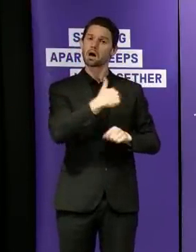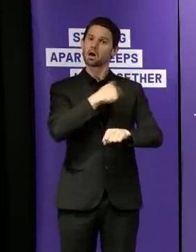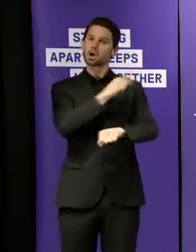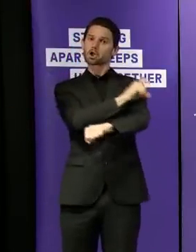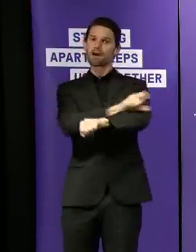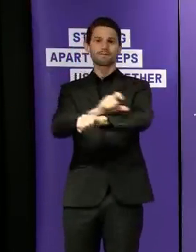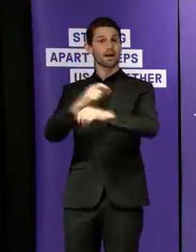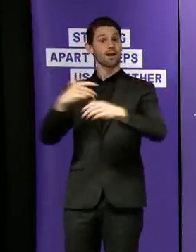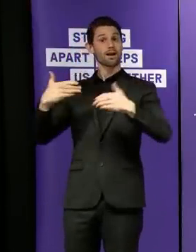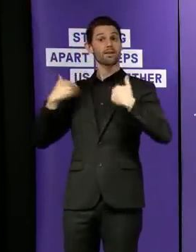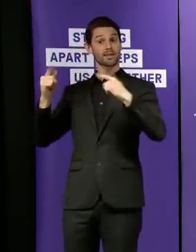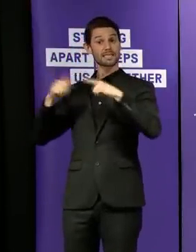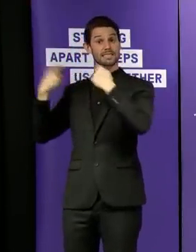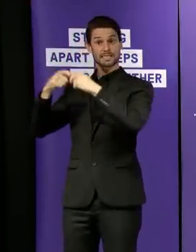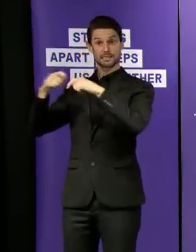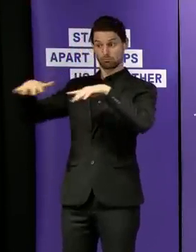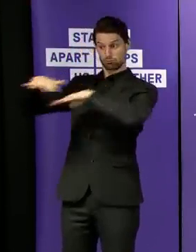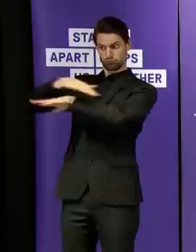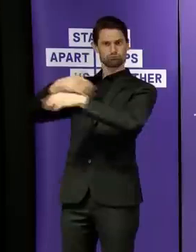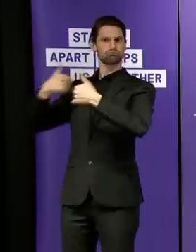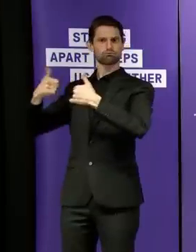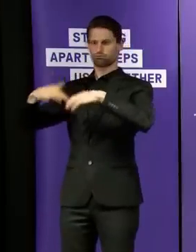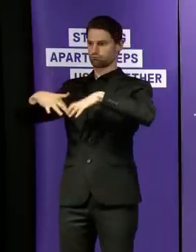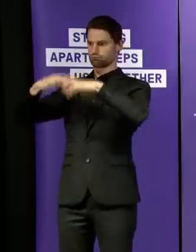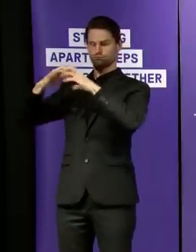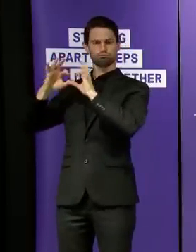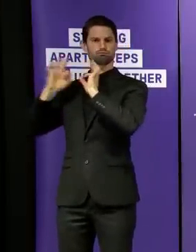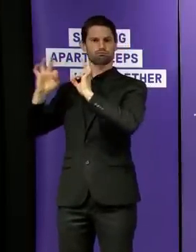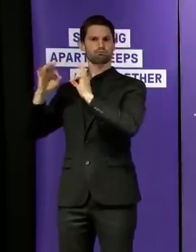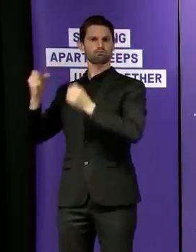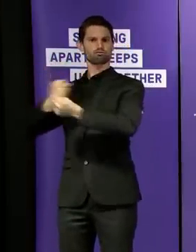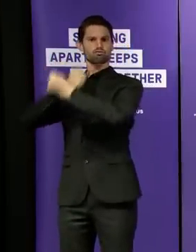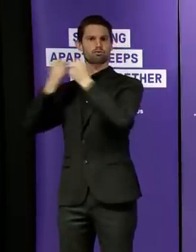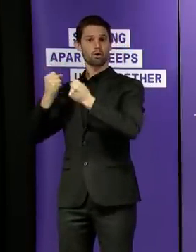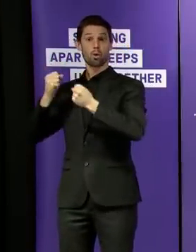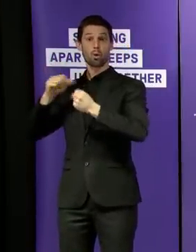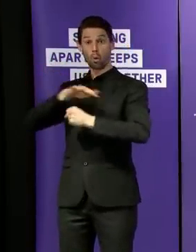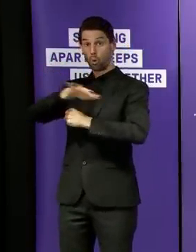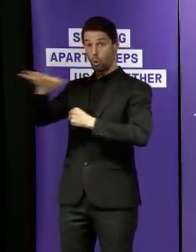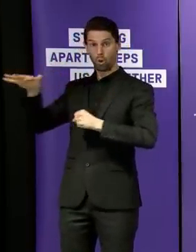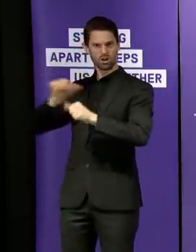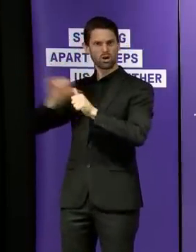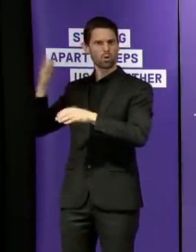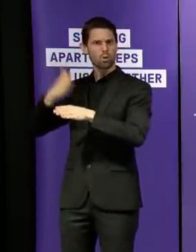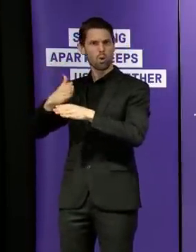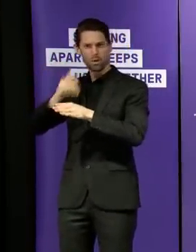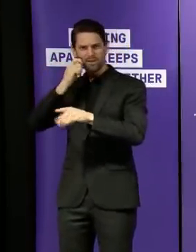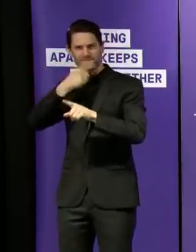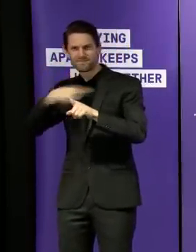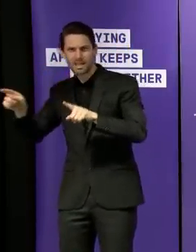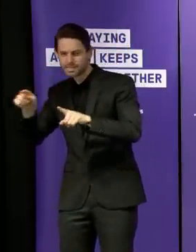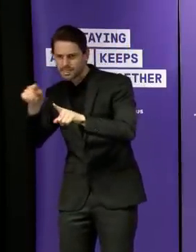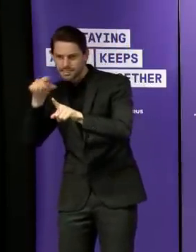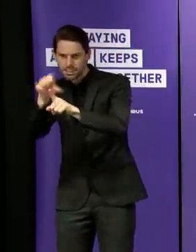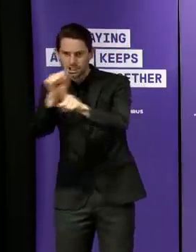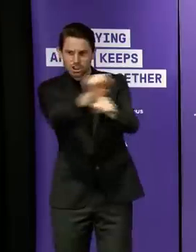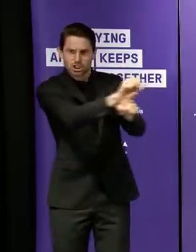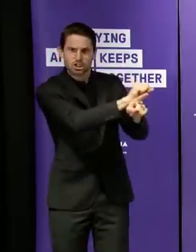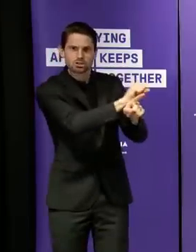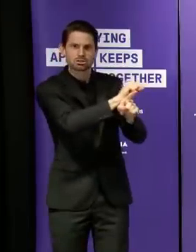place, and there's a determination to make sure that we get on top of cases as quickly as possible. But I just say to every Victorian,